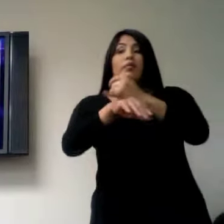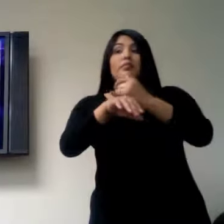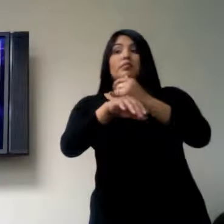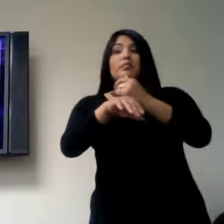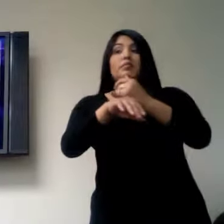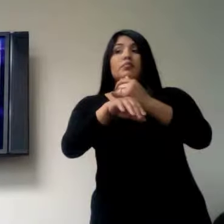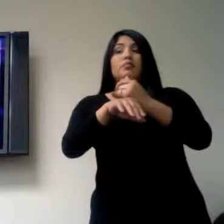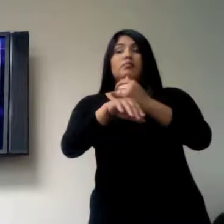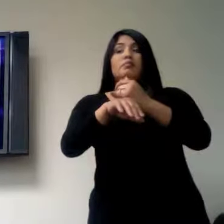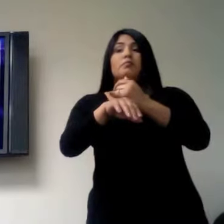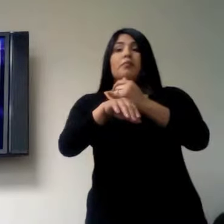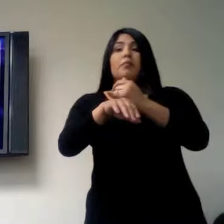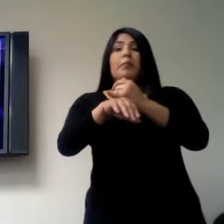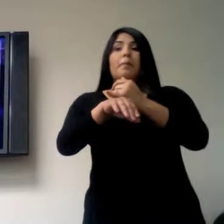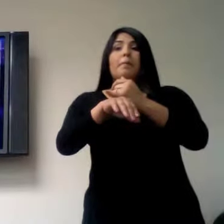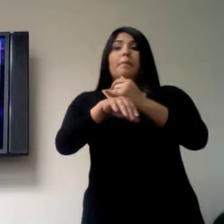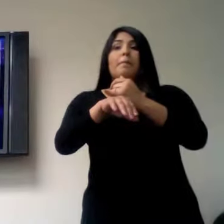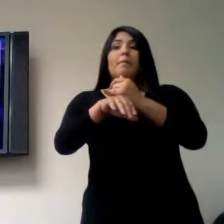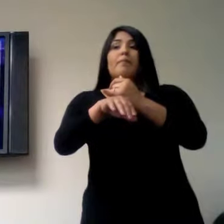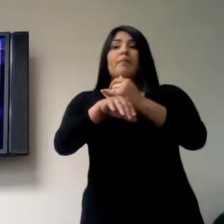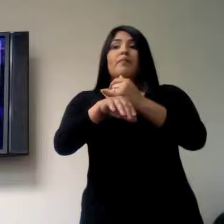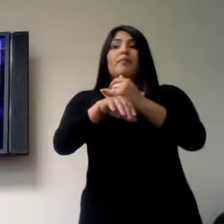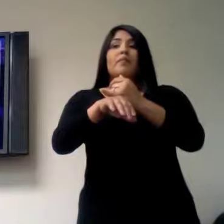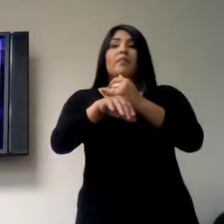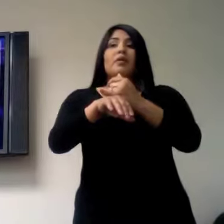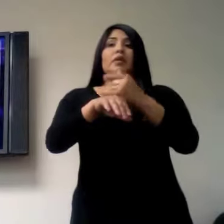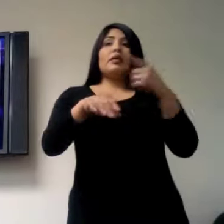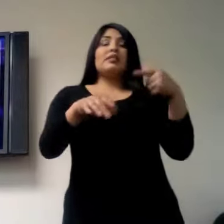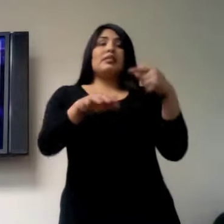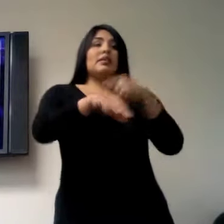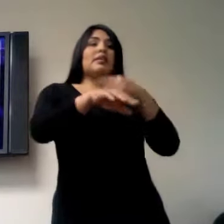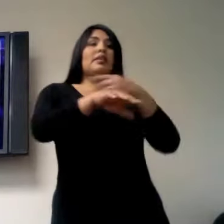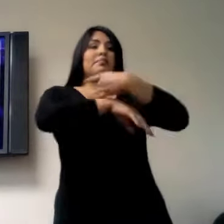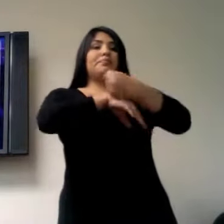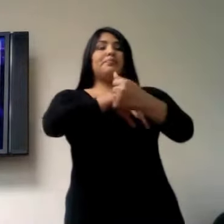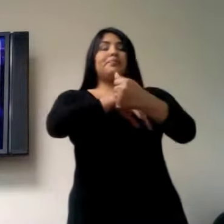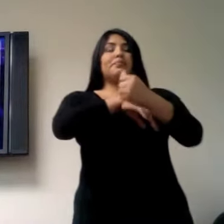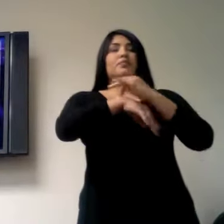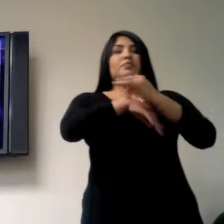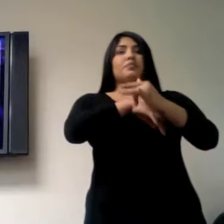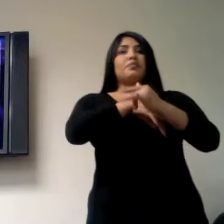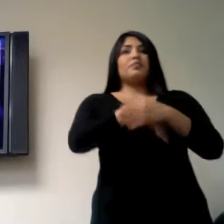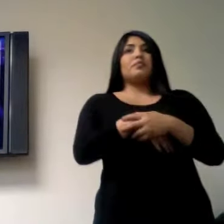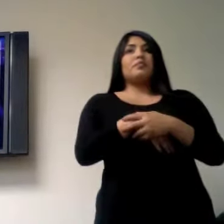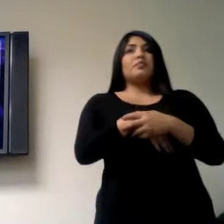whose enlistments had expired. This regiment of former slaves from Kentucky immediately caused